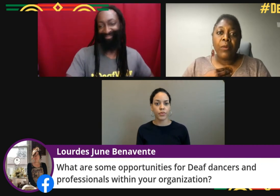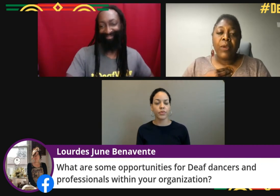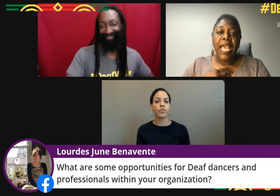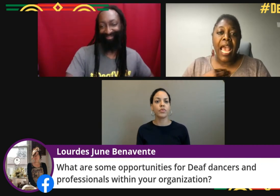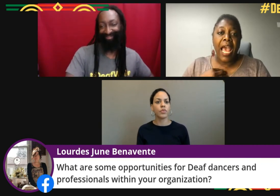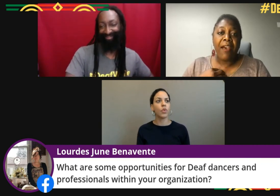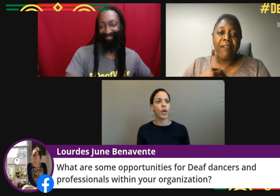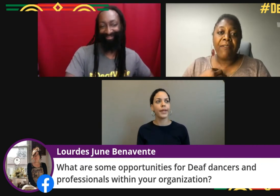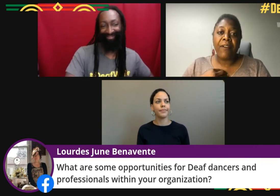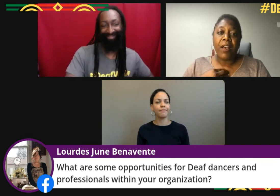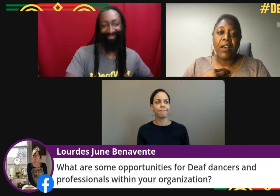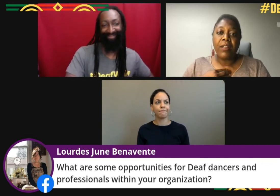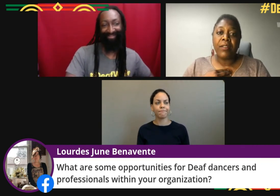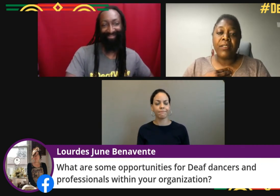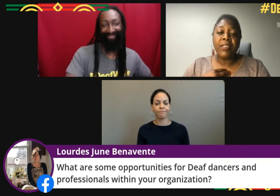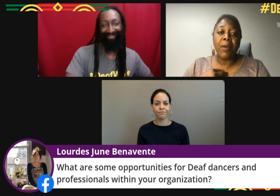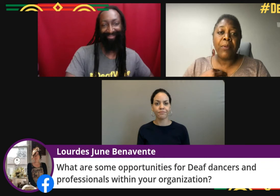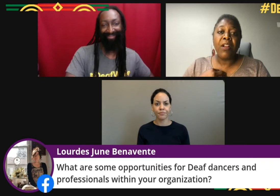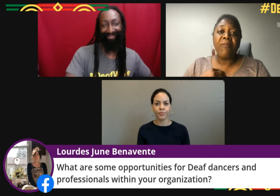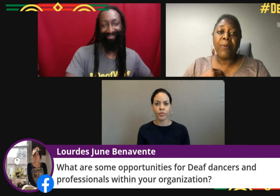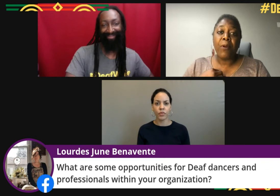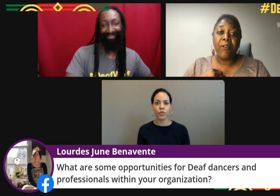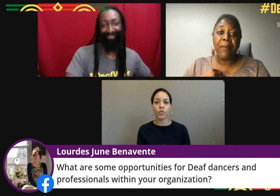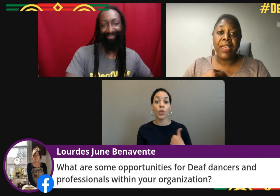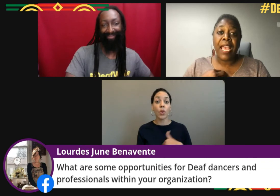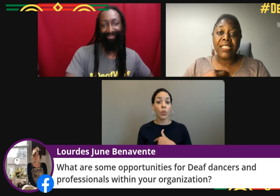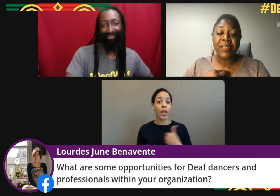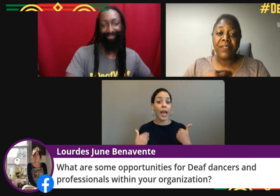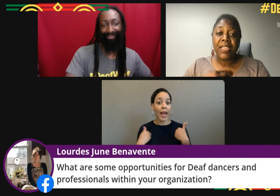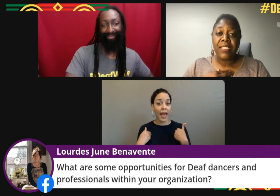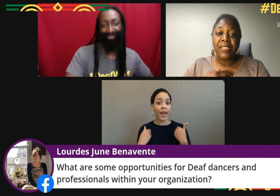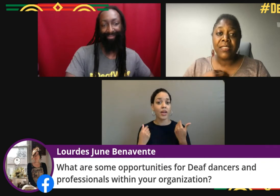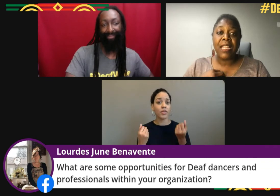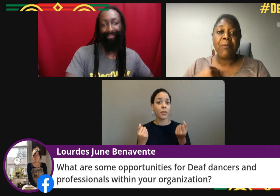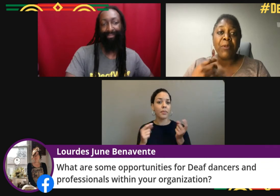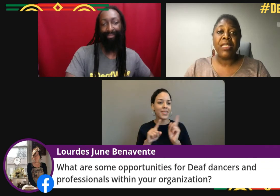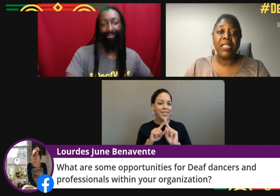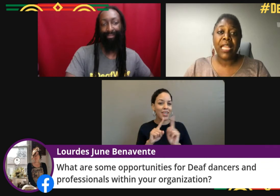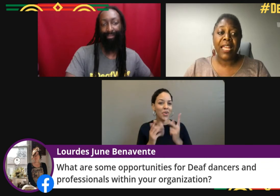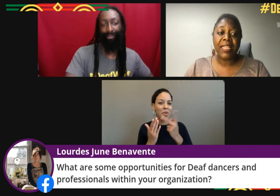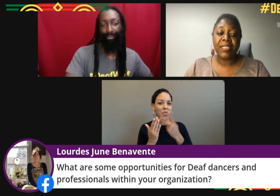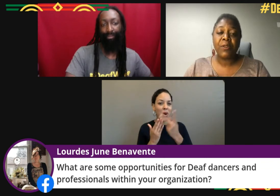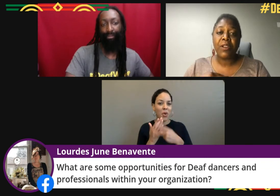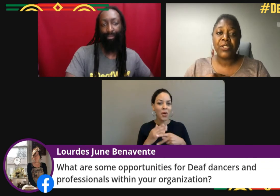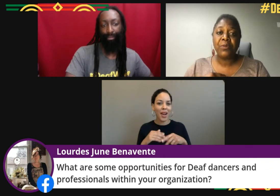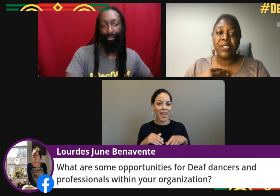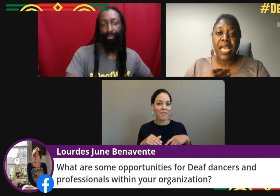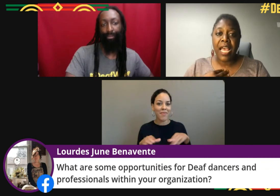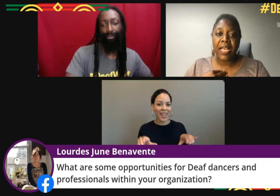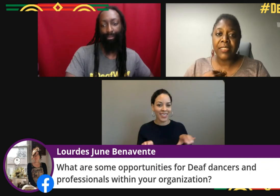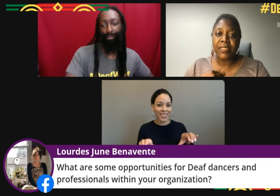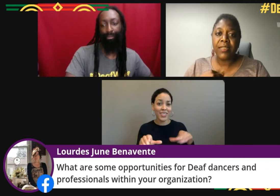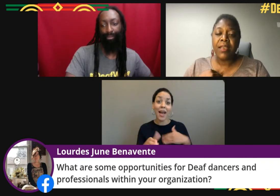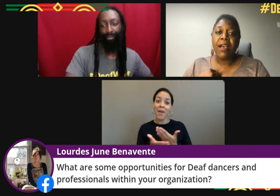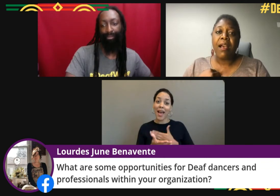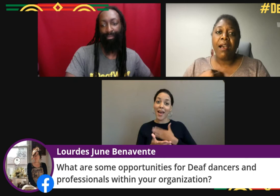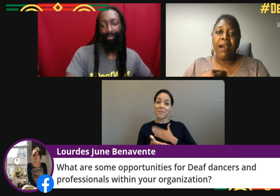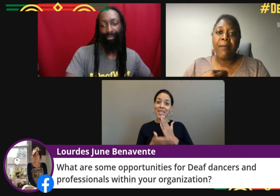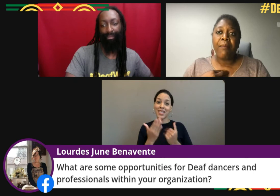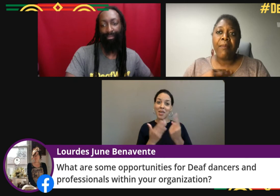Well, we have a number of programming activities, and I'm really glad this question was